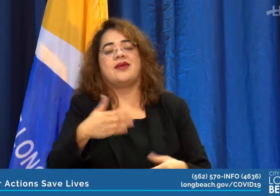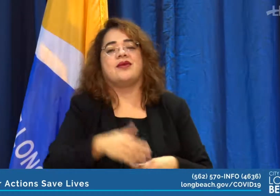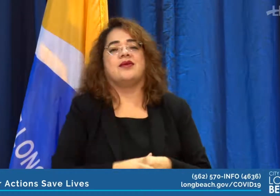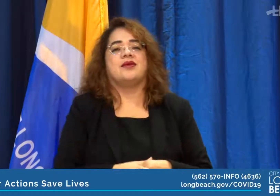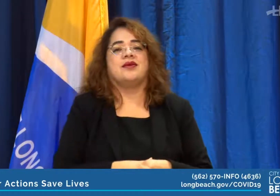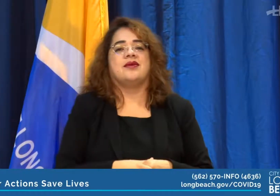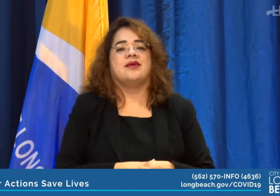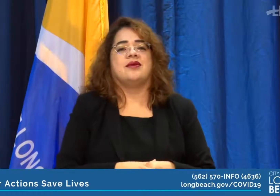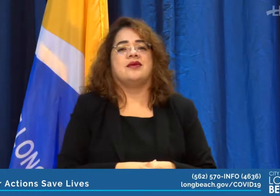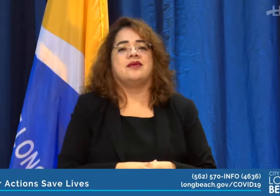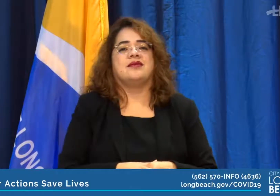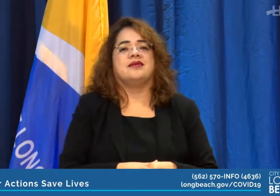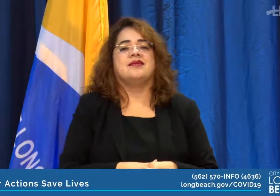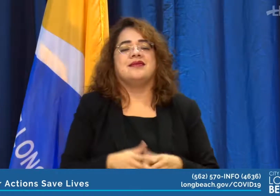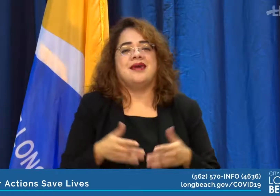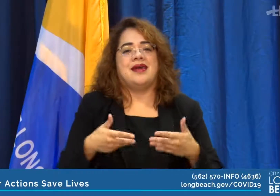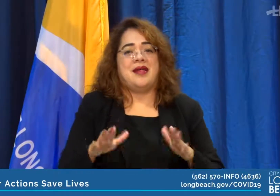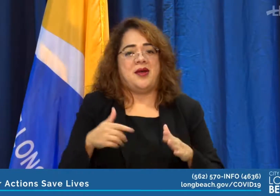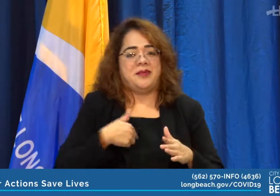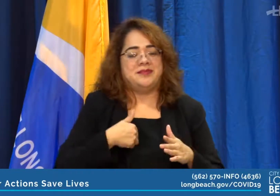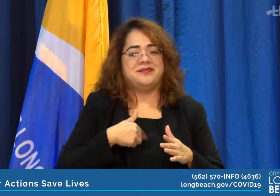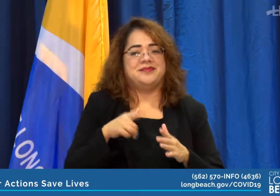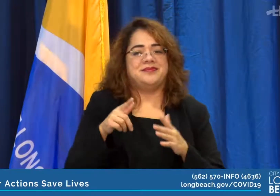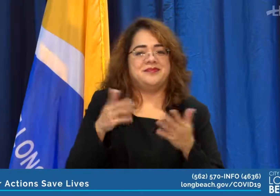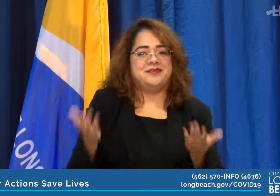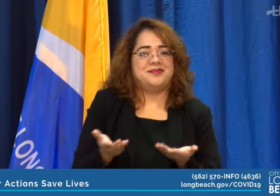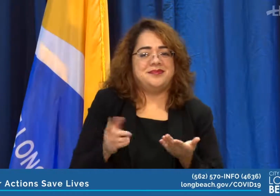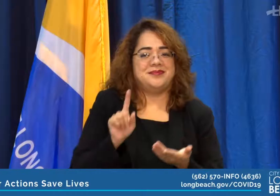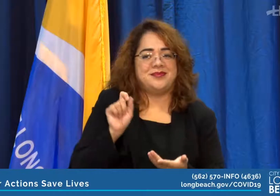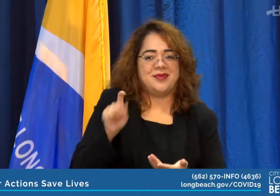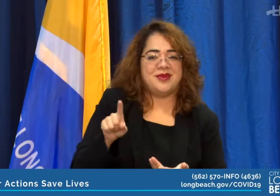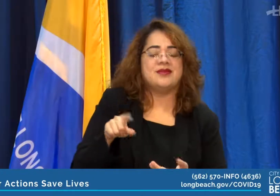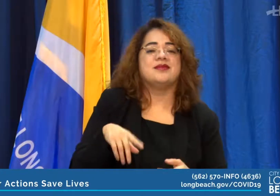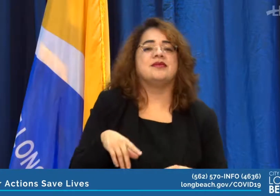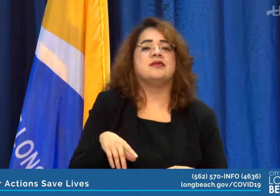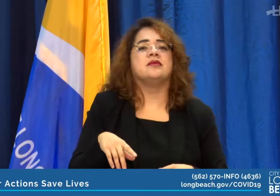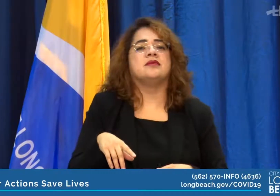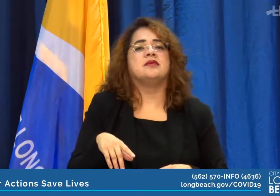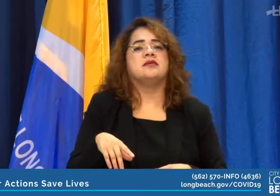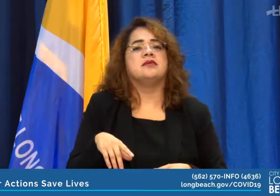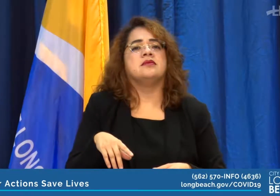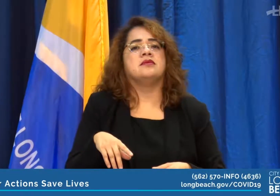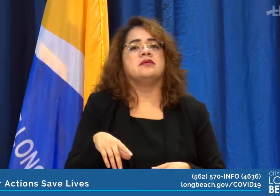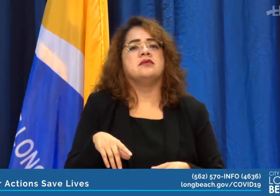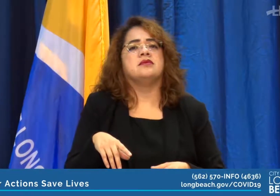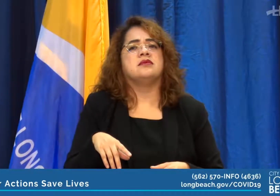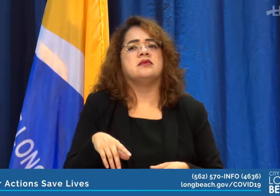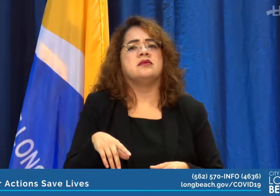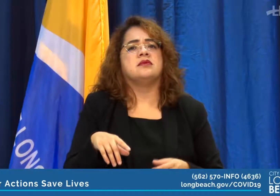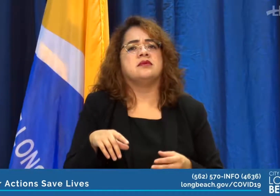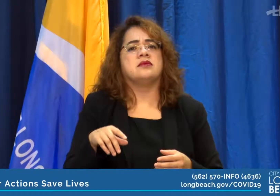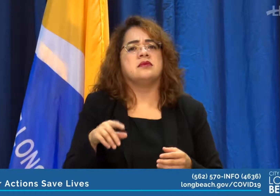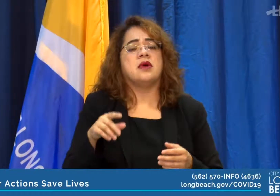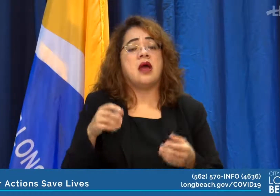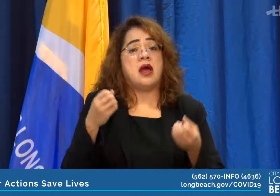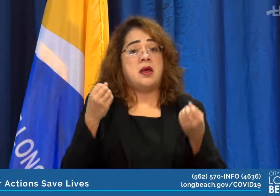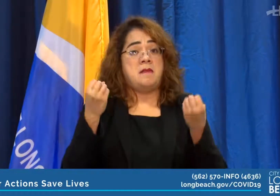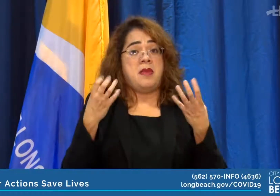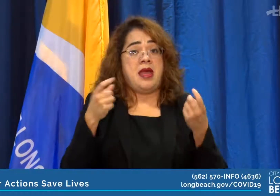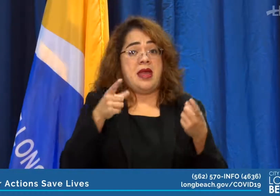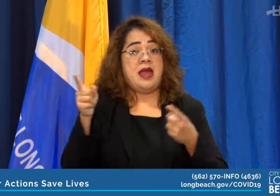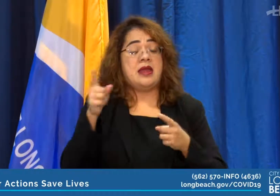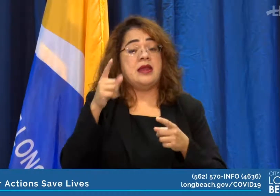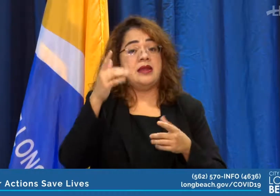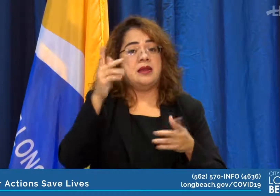for allowing me to ask this question. So, has everyone been sick this whole time, and it's only really showing because they're